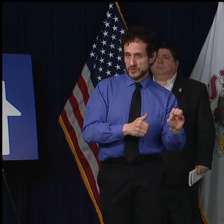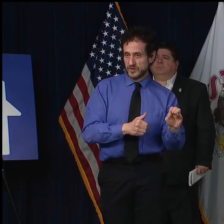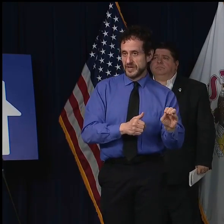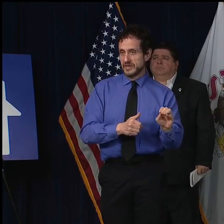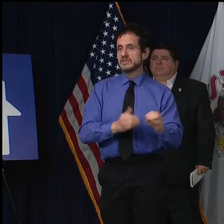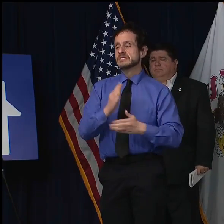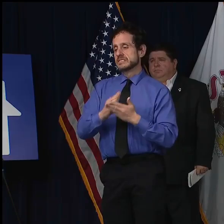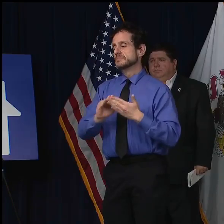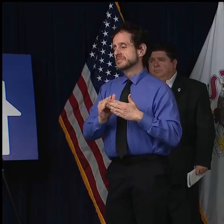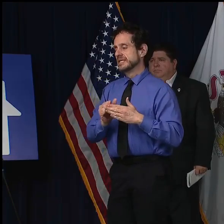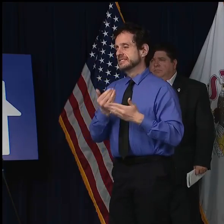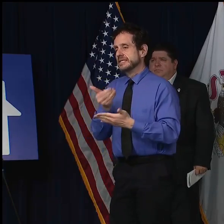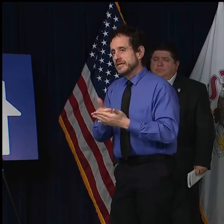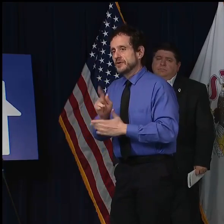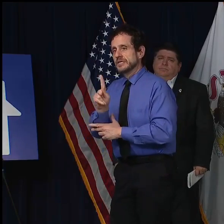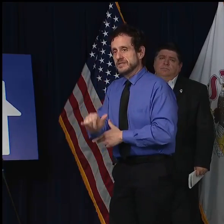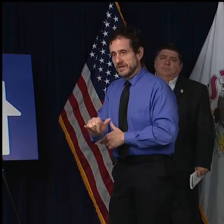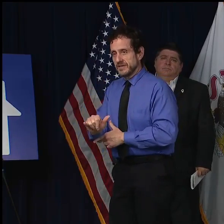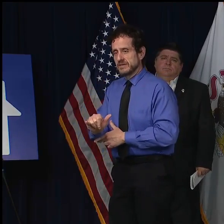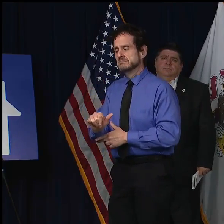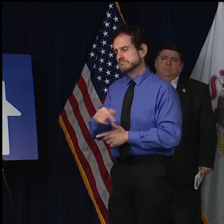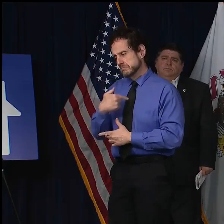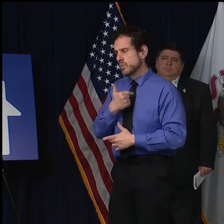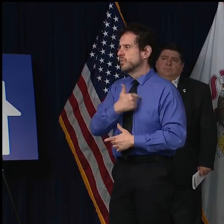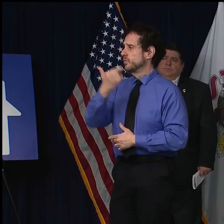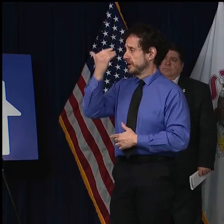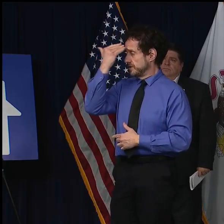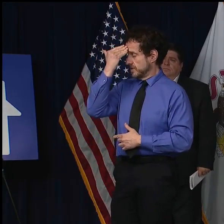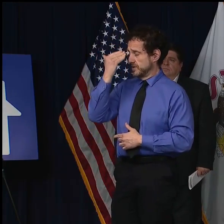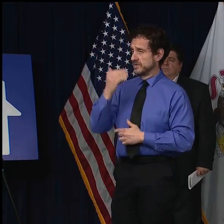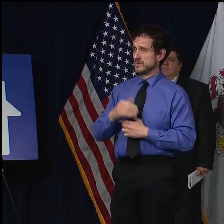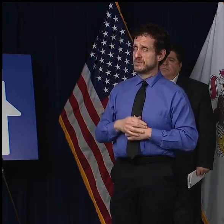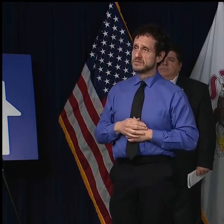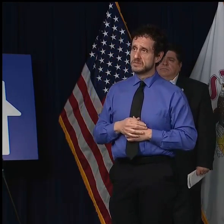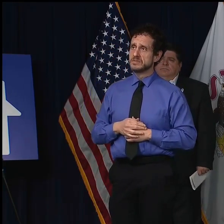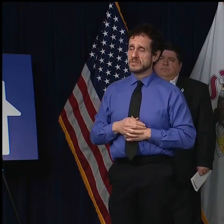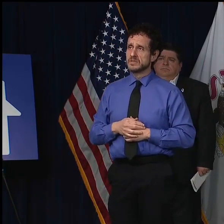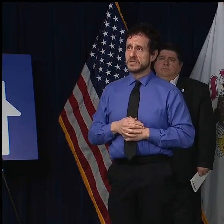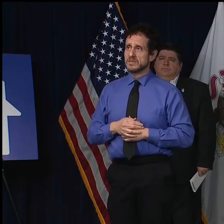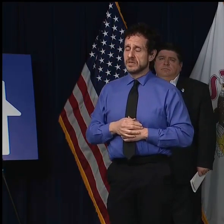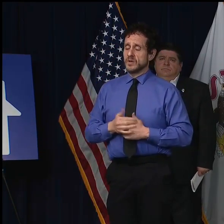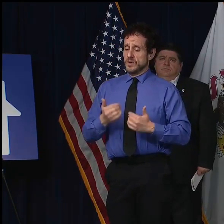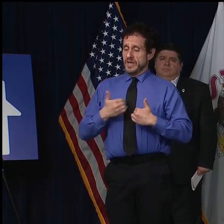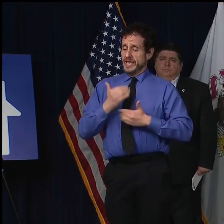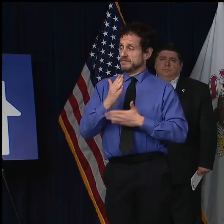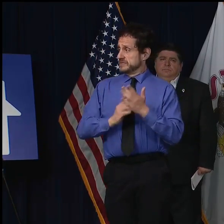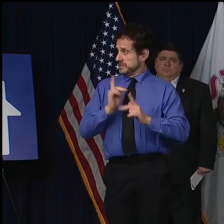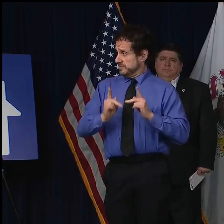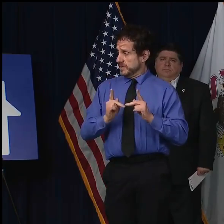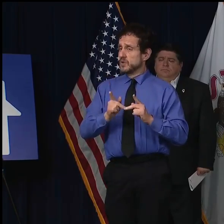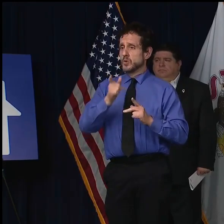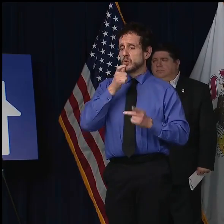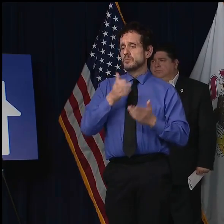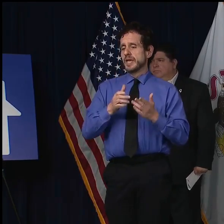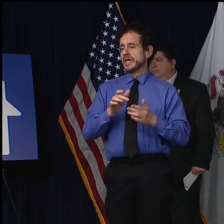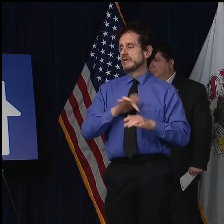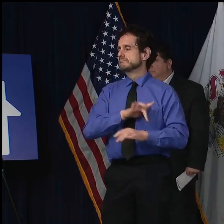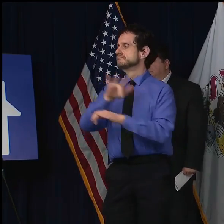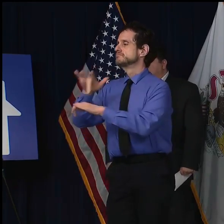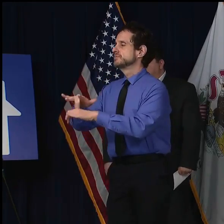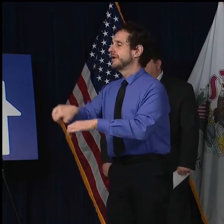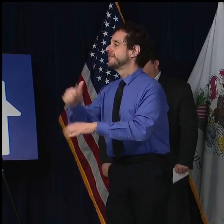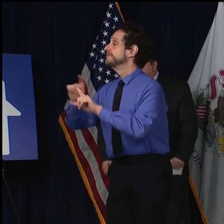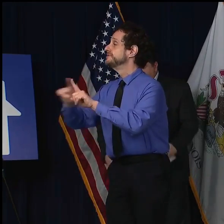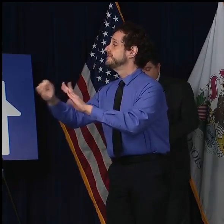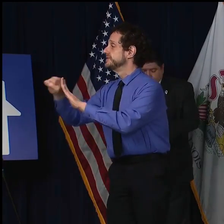border other places. We, of course, know that as well as the fact that there are people who could travel into another state,